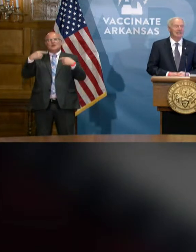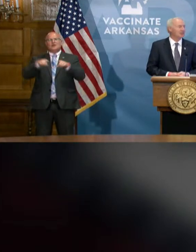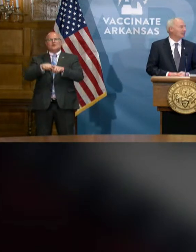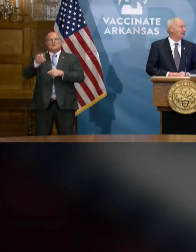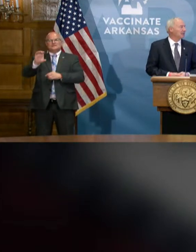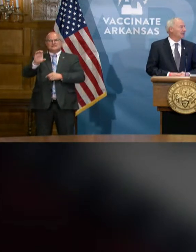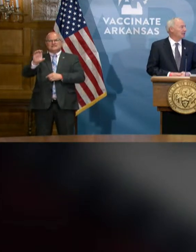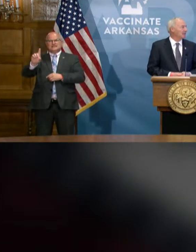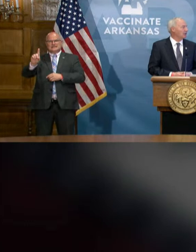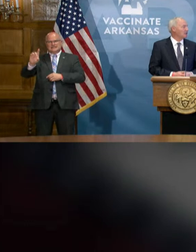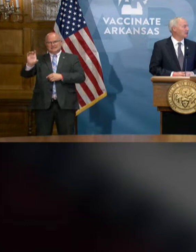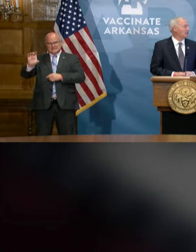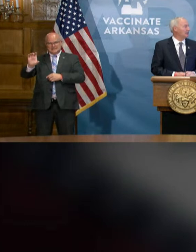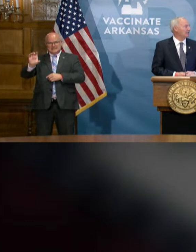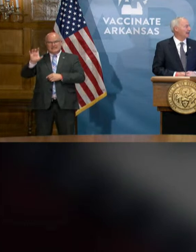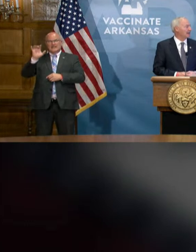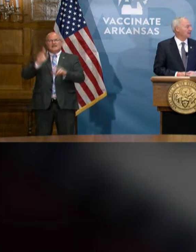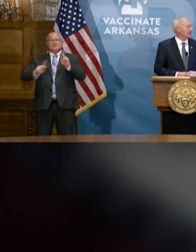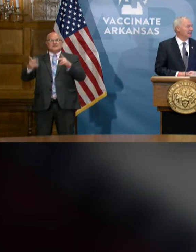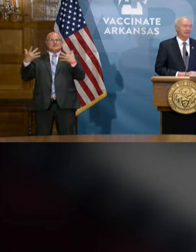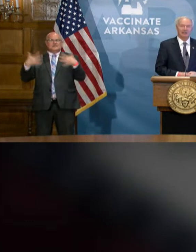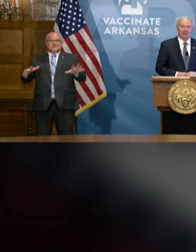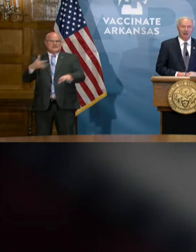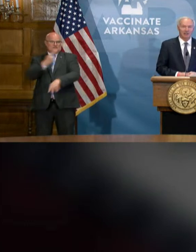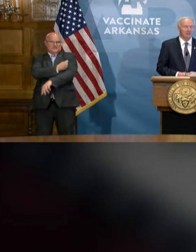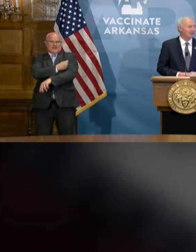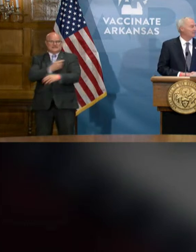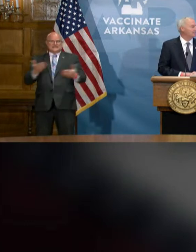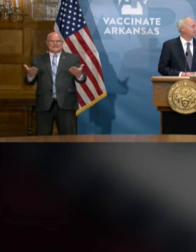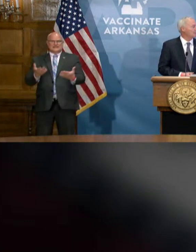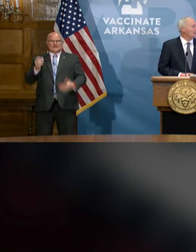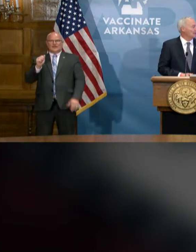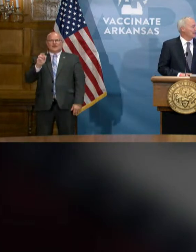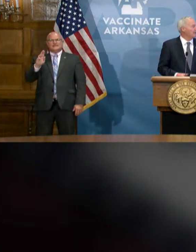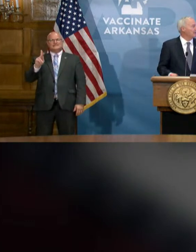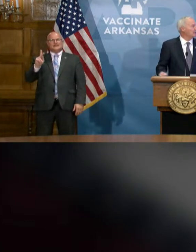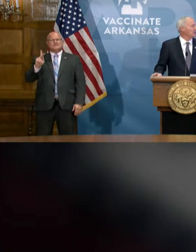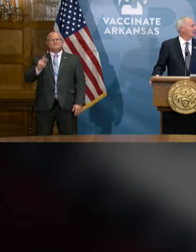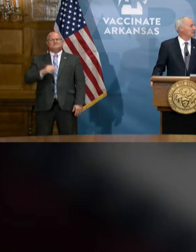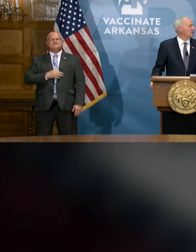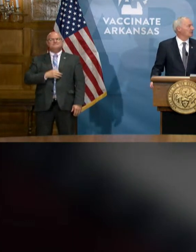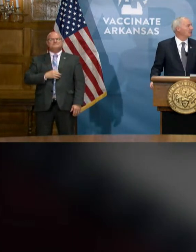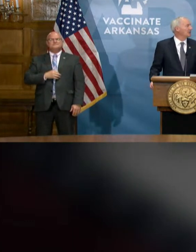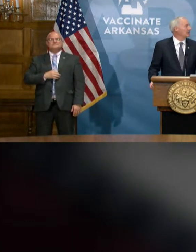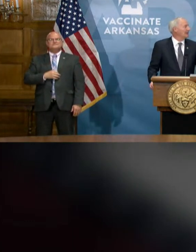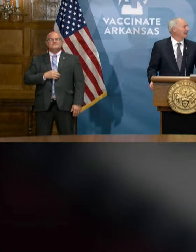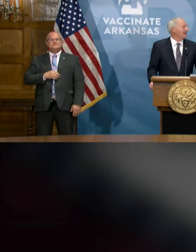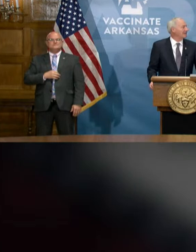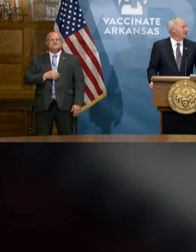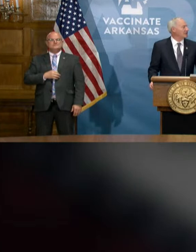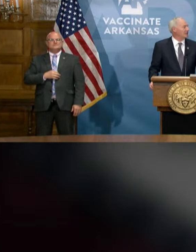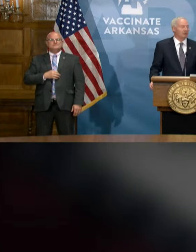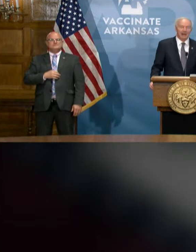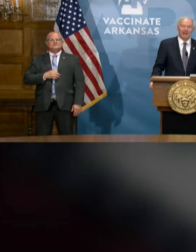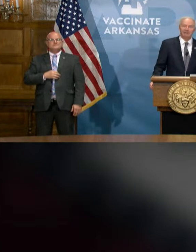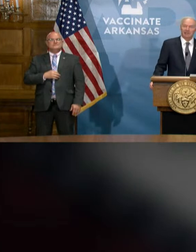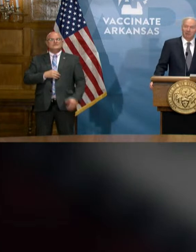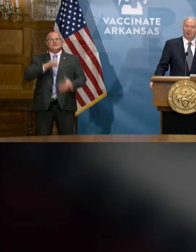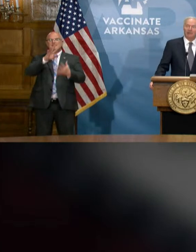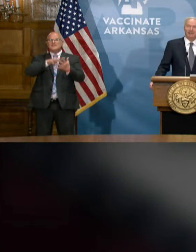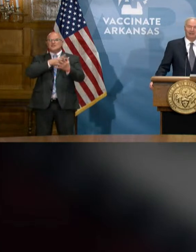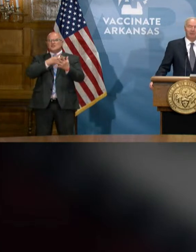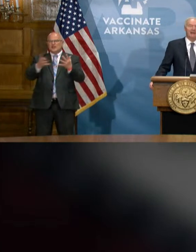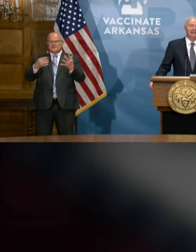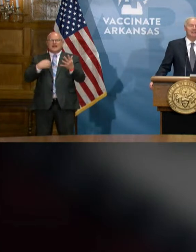to the CDC, of those that are being vaccinated in Arkansas. And then let's go to just the graphs,